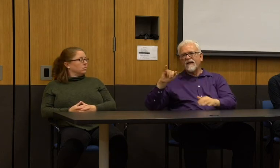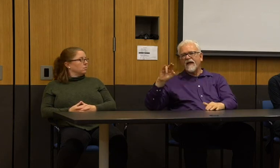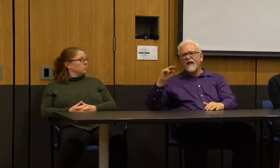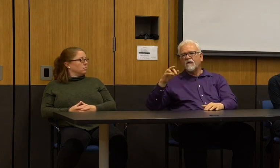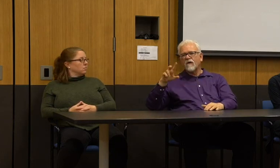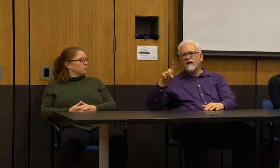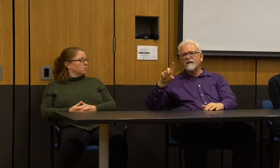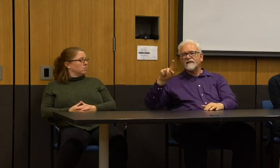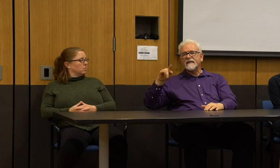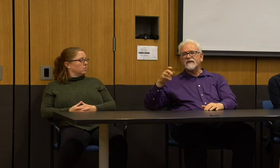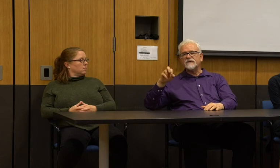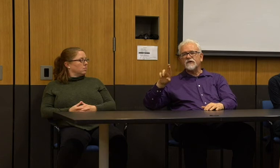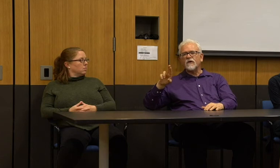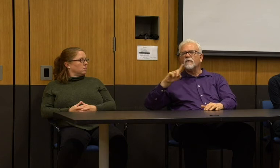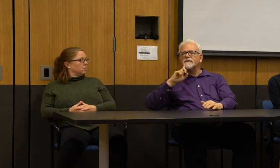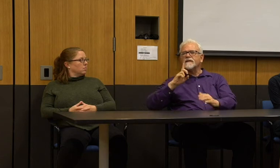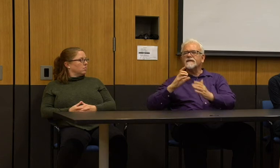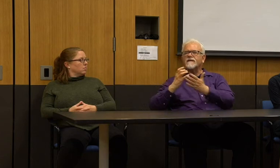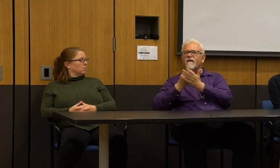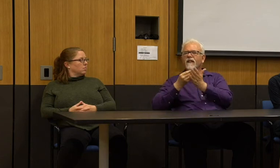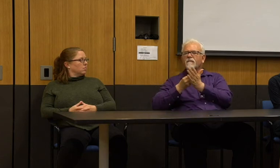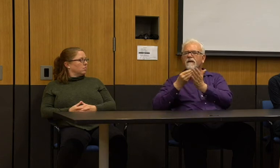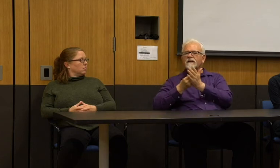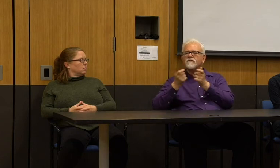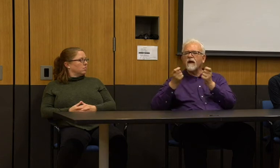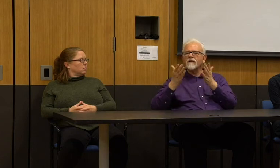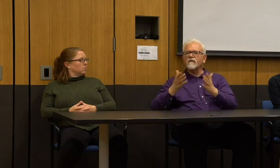who's the development director of Dreadnought Upstairs.